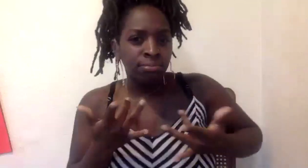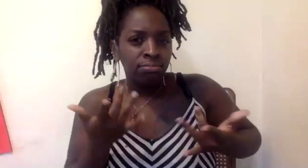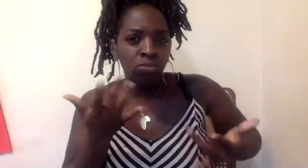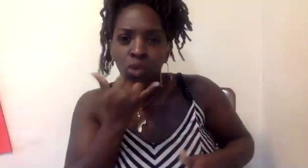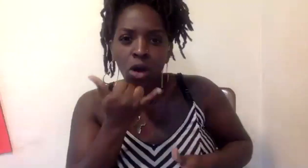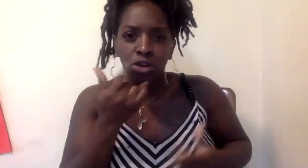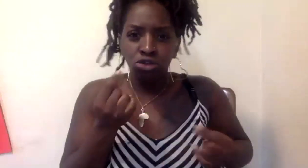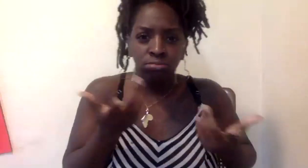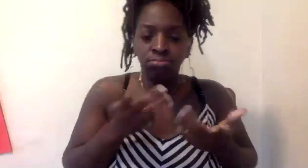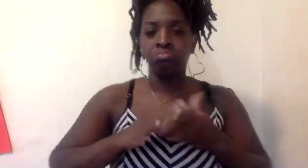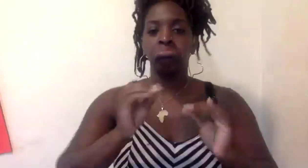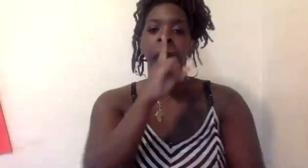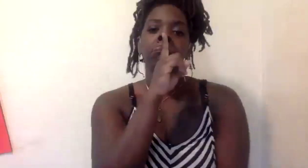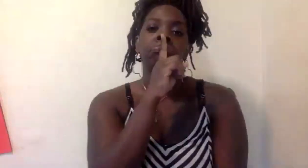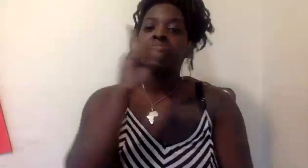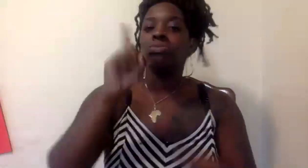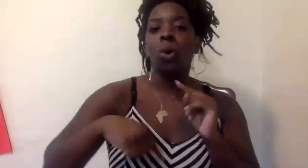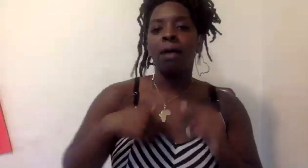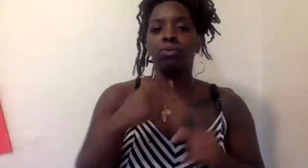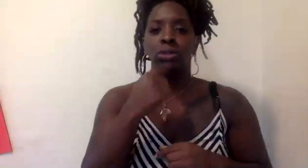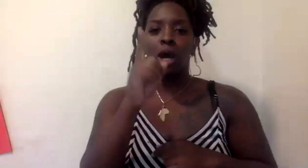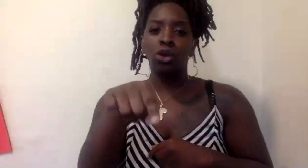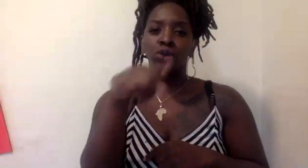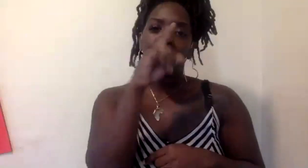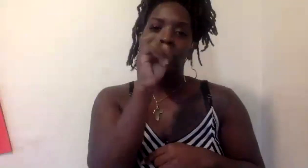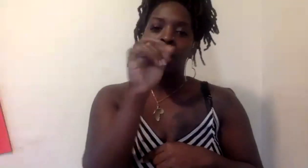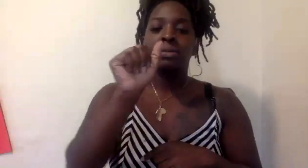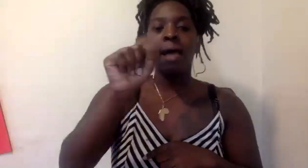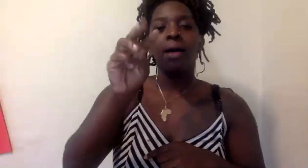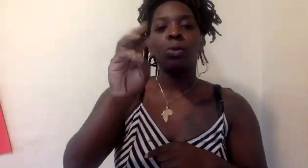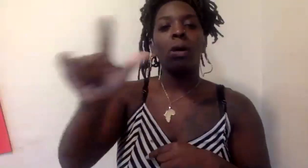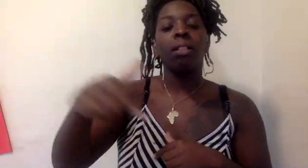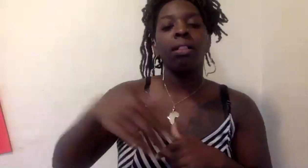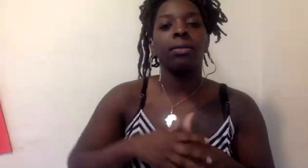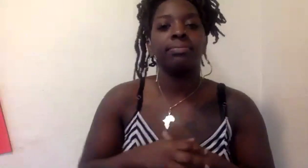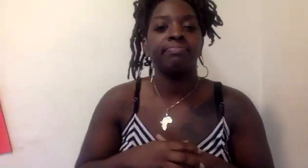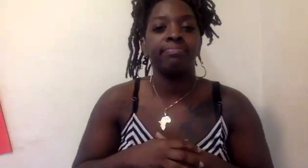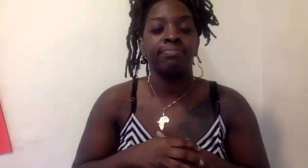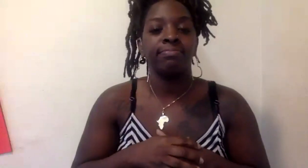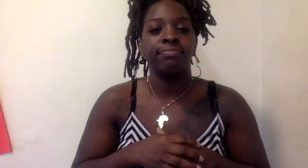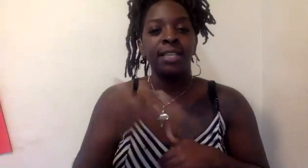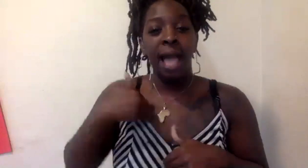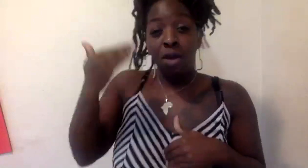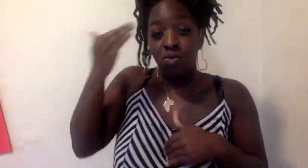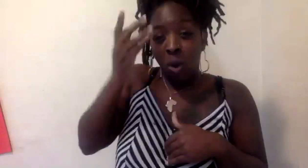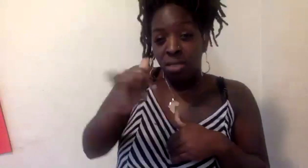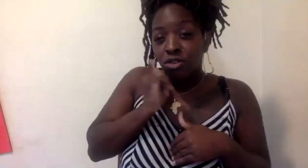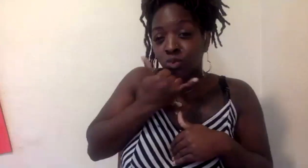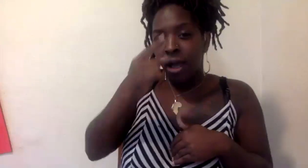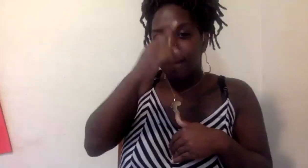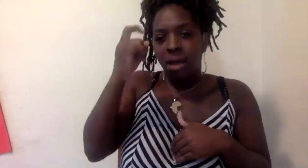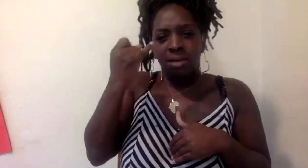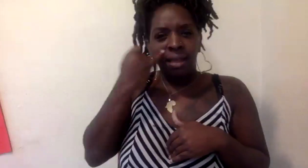fire people without any warning or any explanation by just saying we work for an